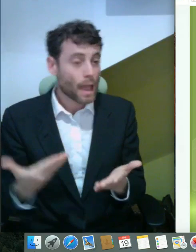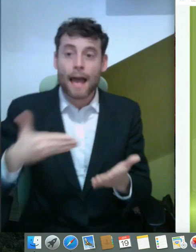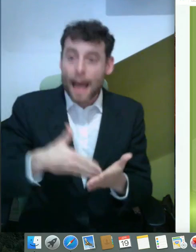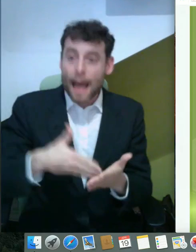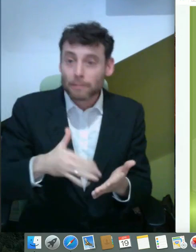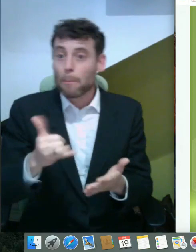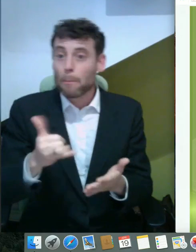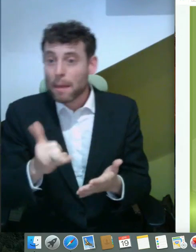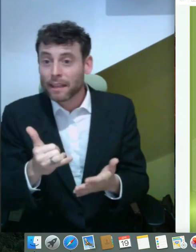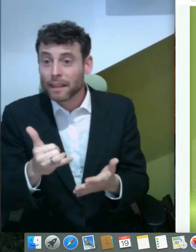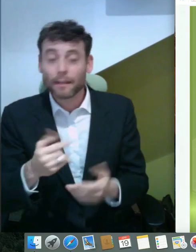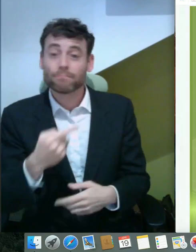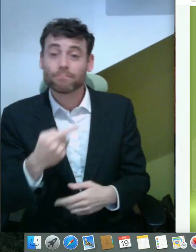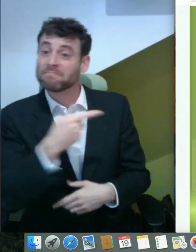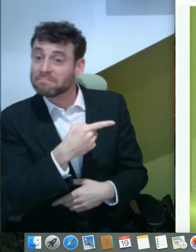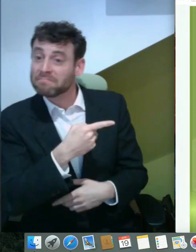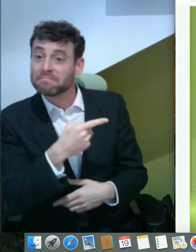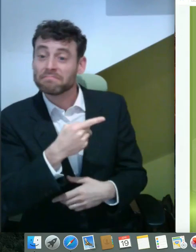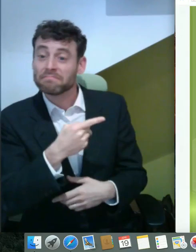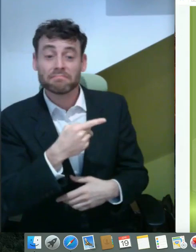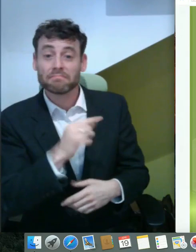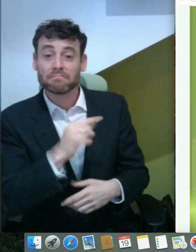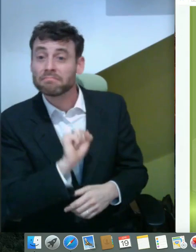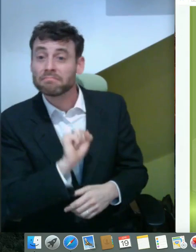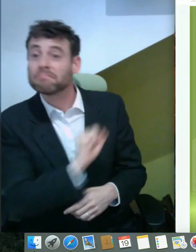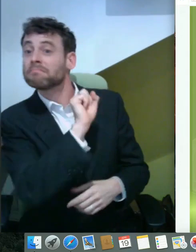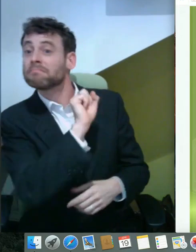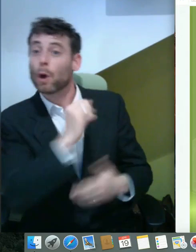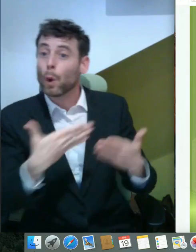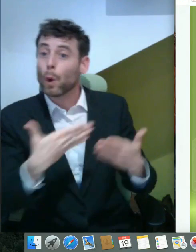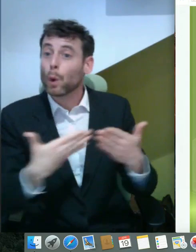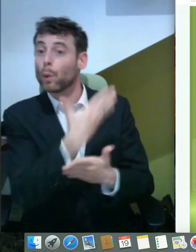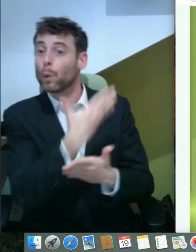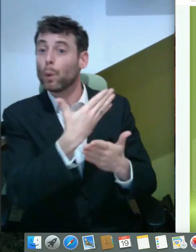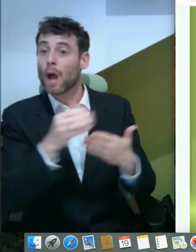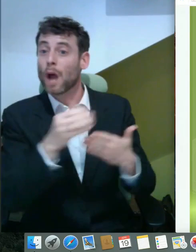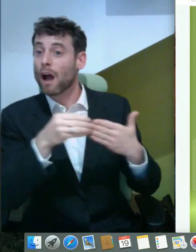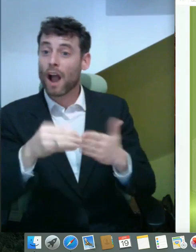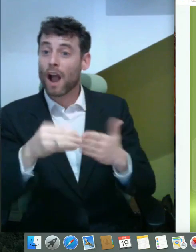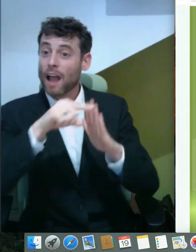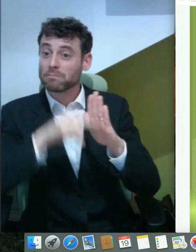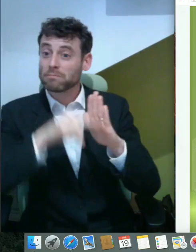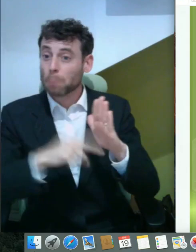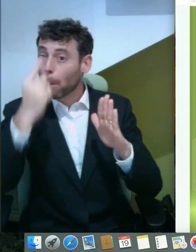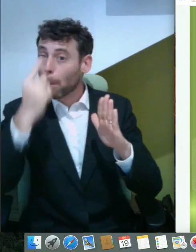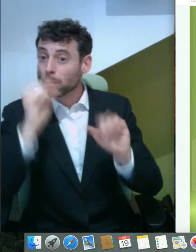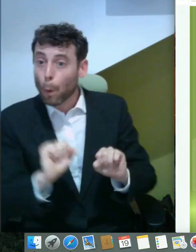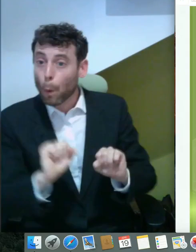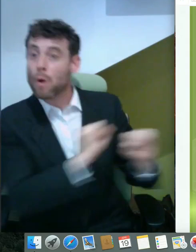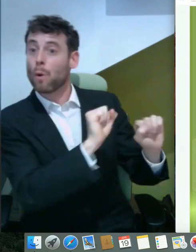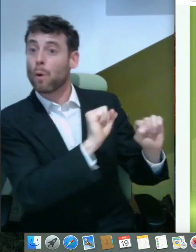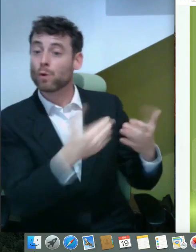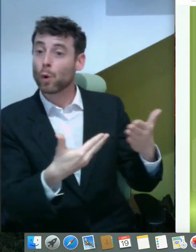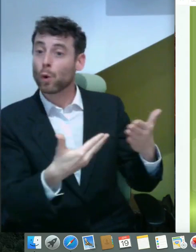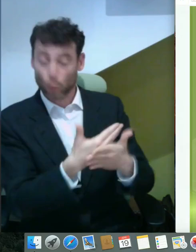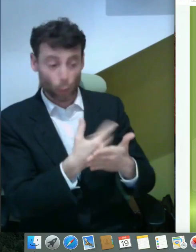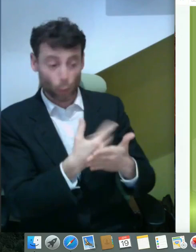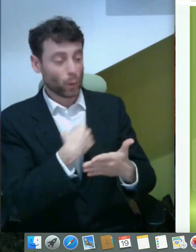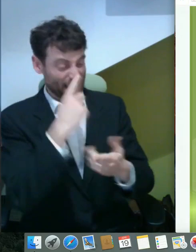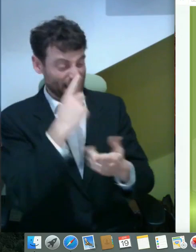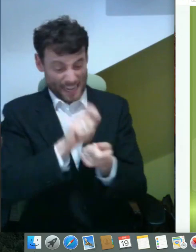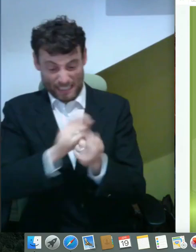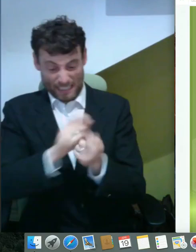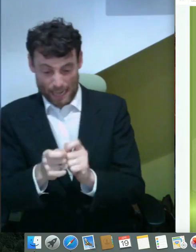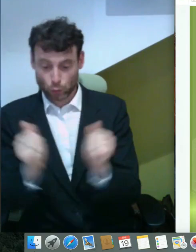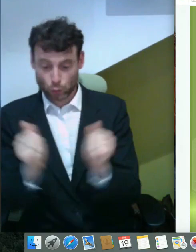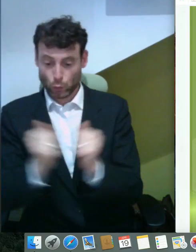or they may come up with a new set of guidelines that we can then at that stage adapt to suit this